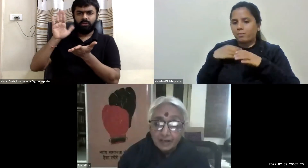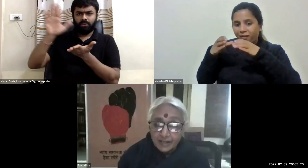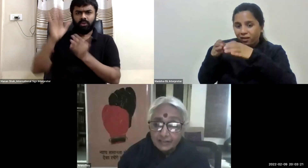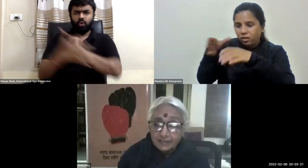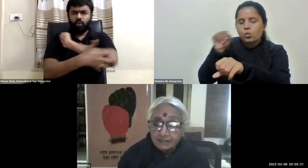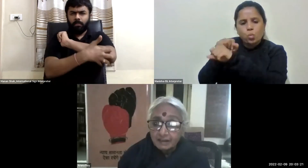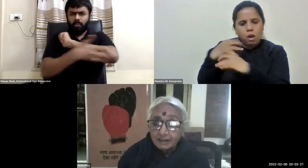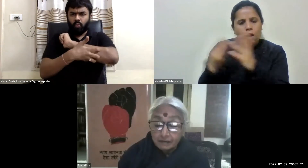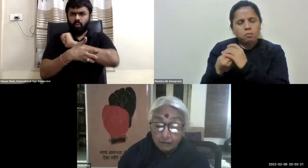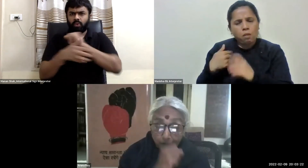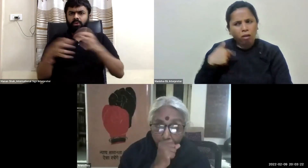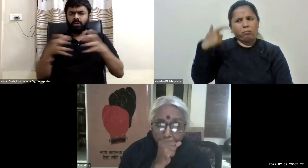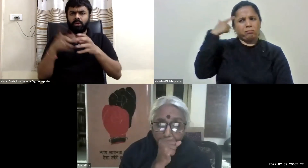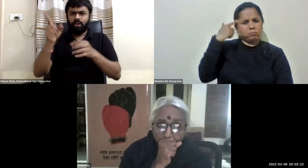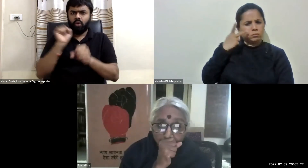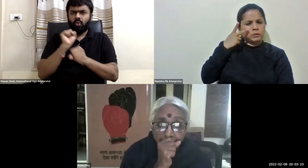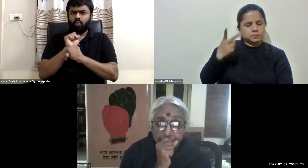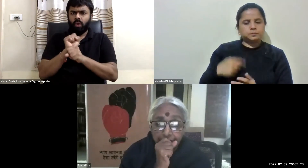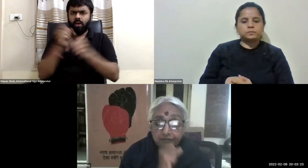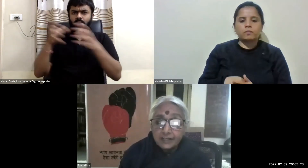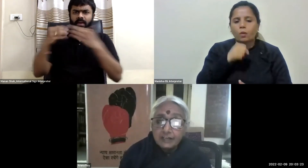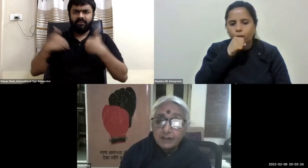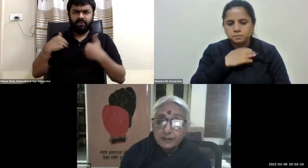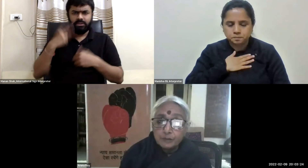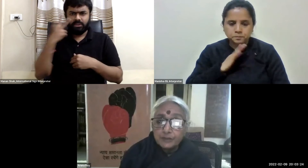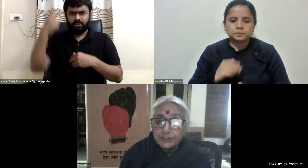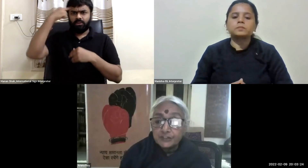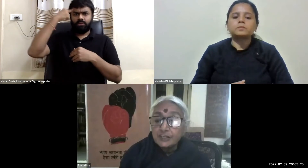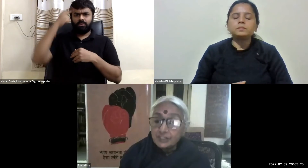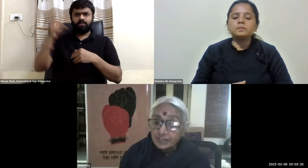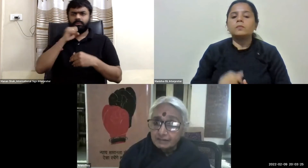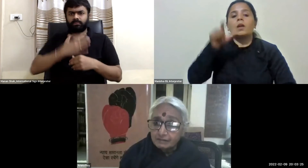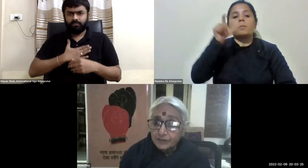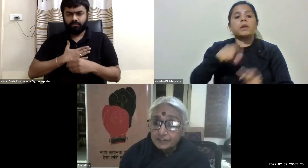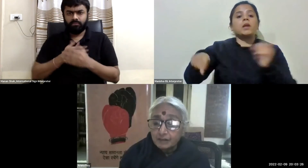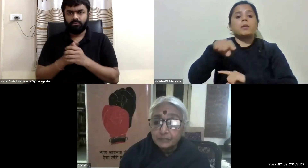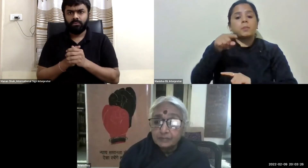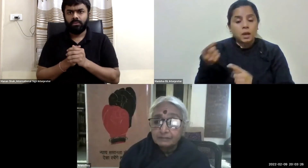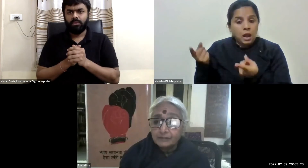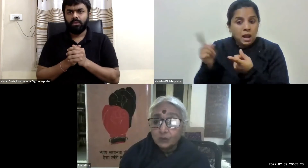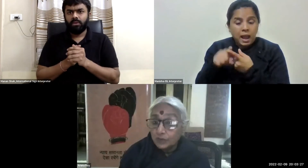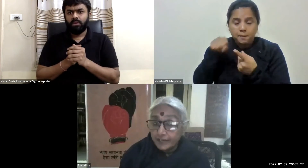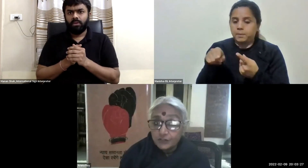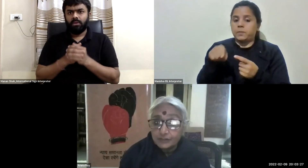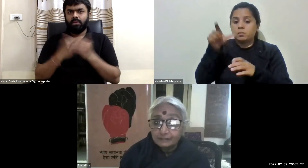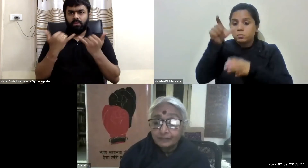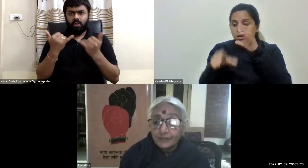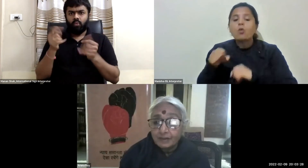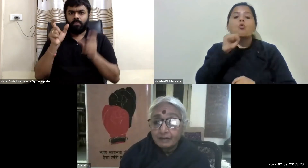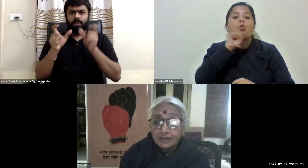we realize that, that if the varied vulnerabilities intersect, for example, old